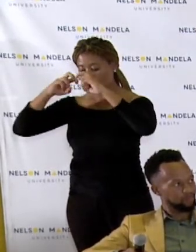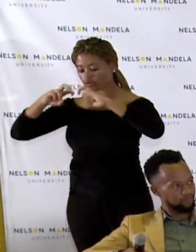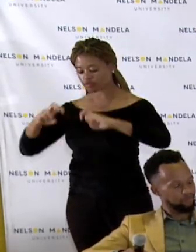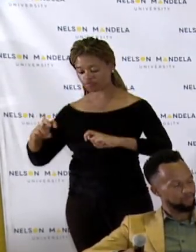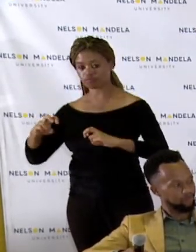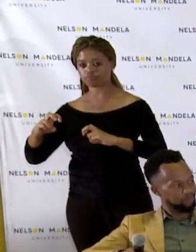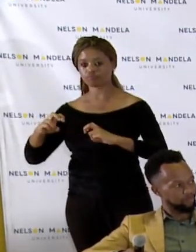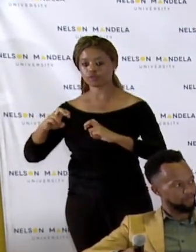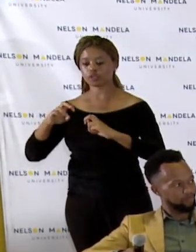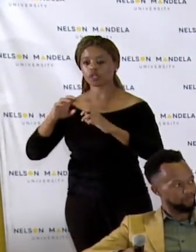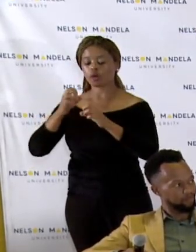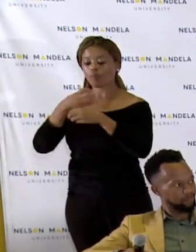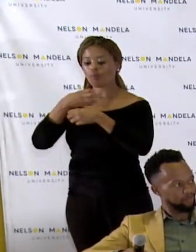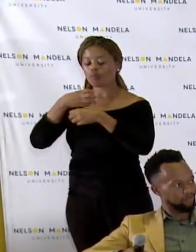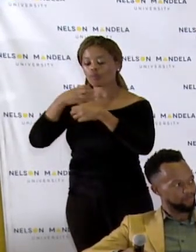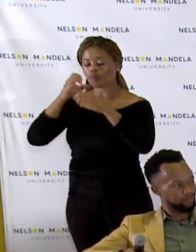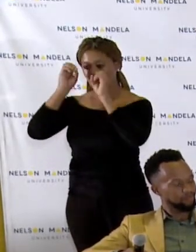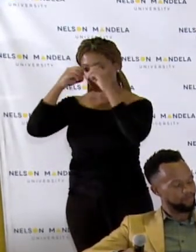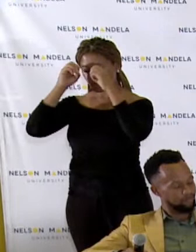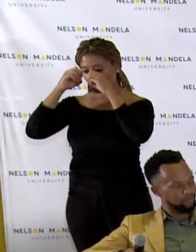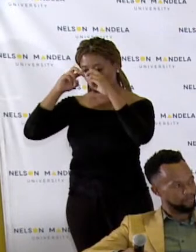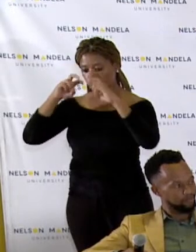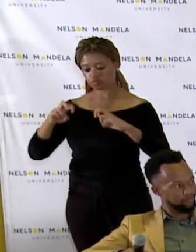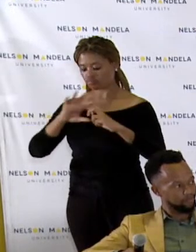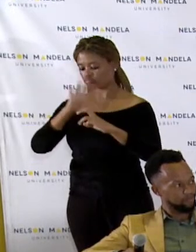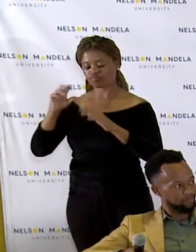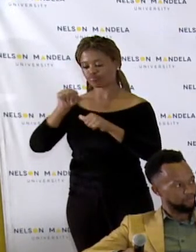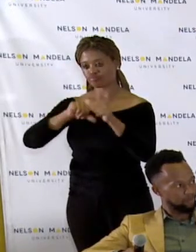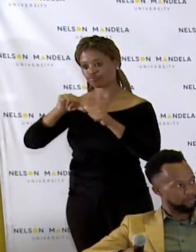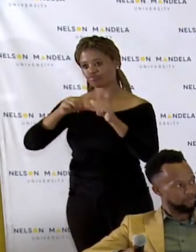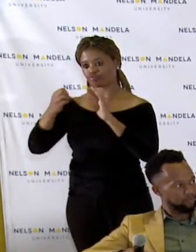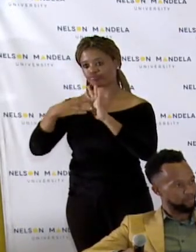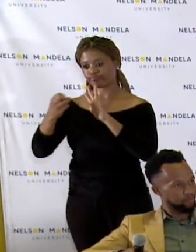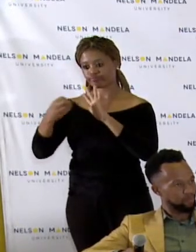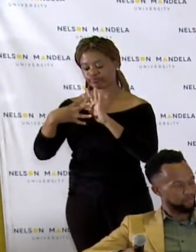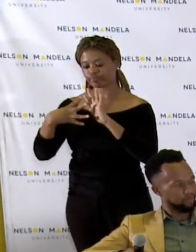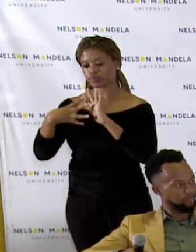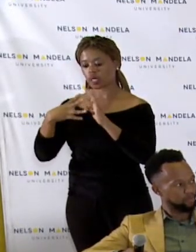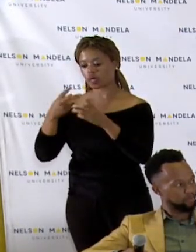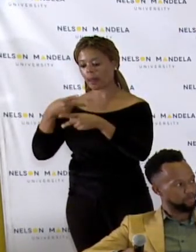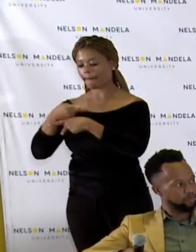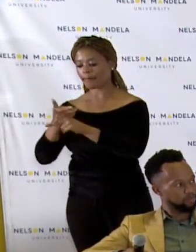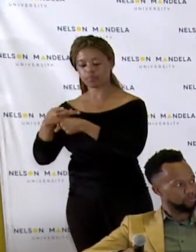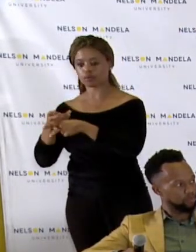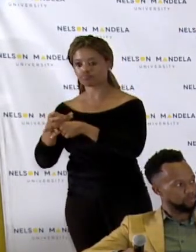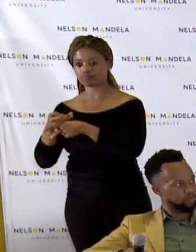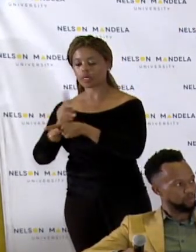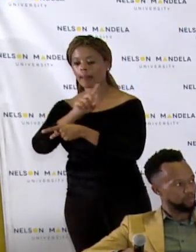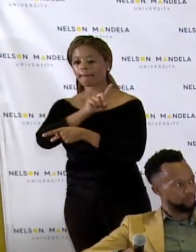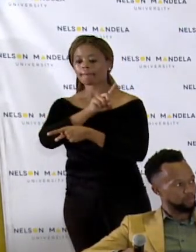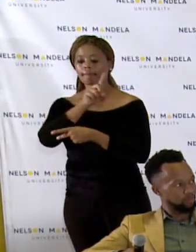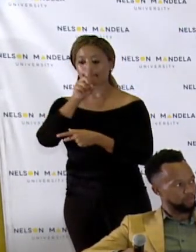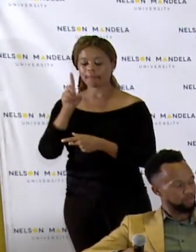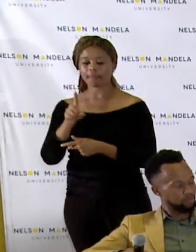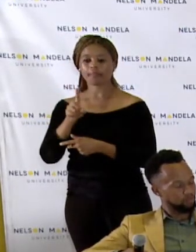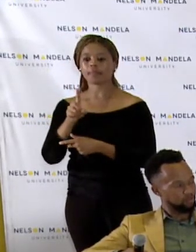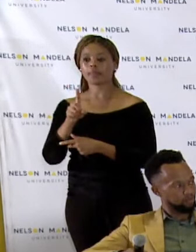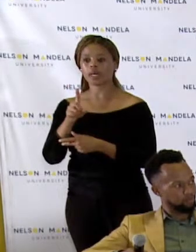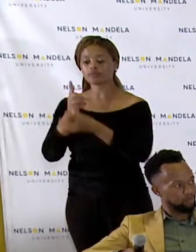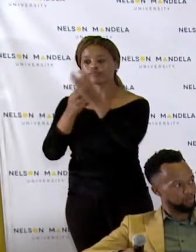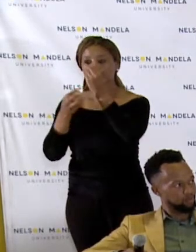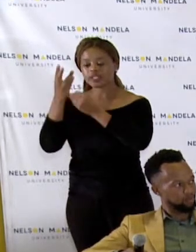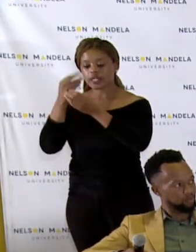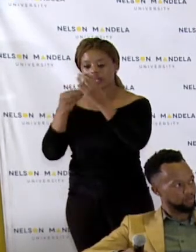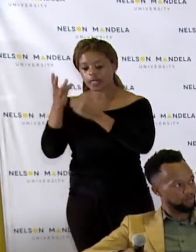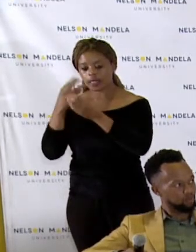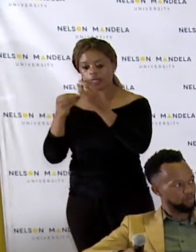one of those. Google Search is not a social media platform or a social media product, but it's basically an